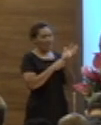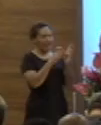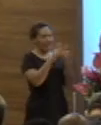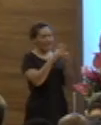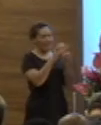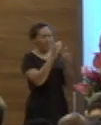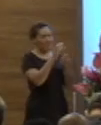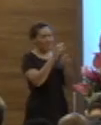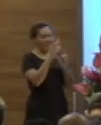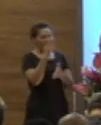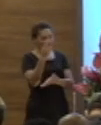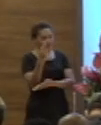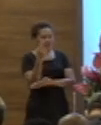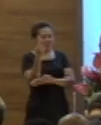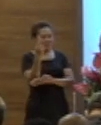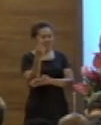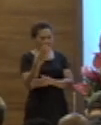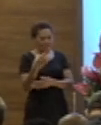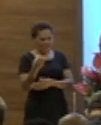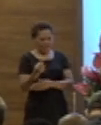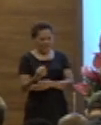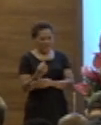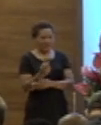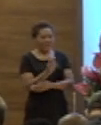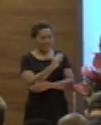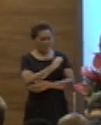Representative, faith leaders,